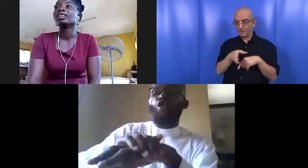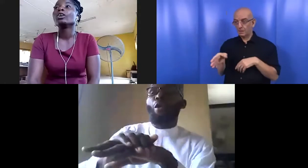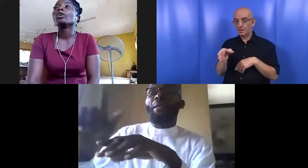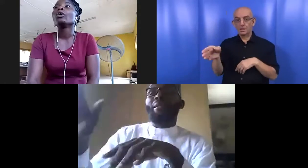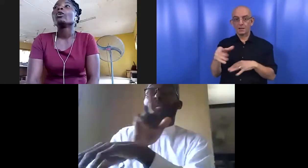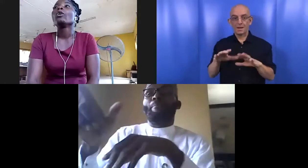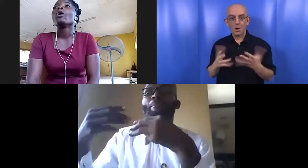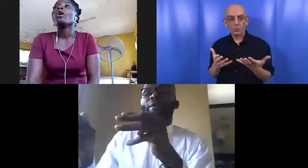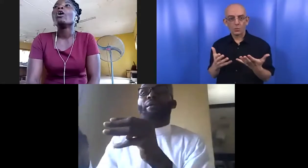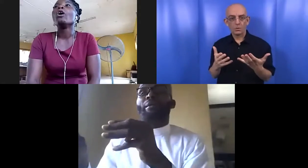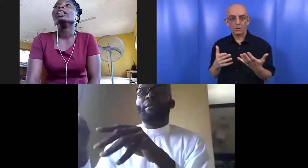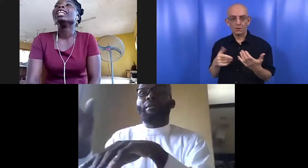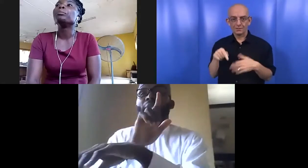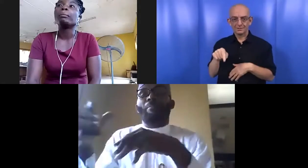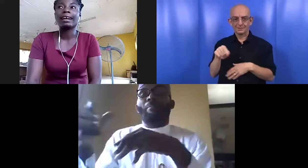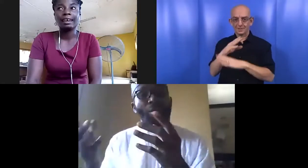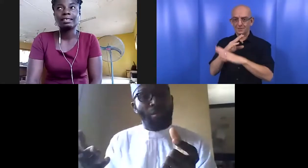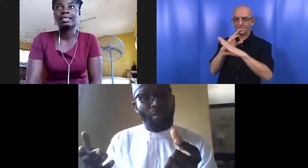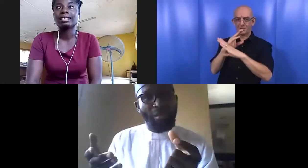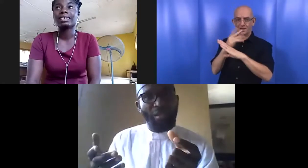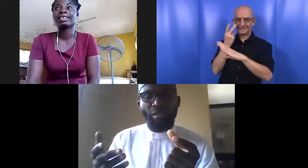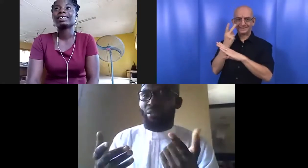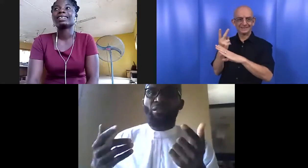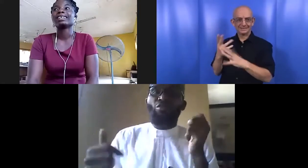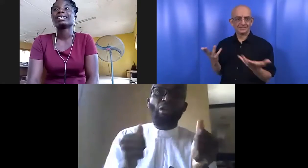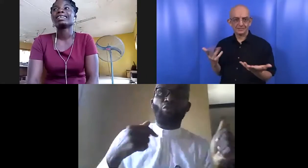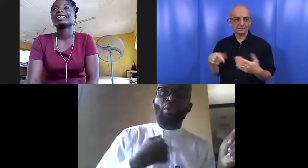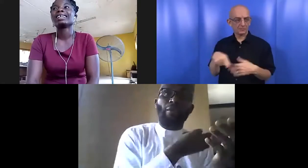intervention on labor market,